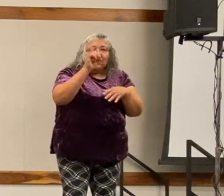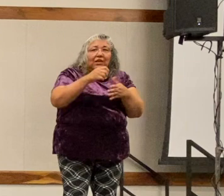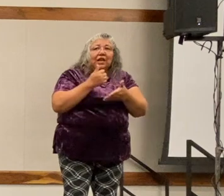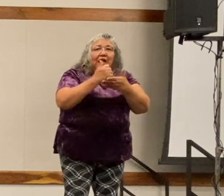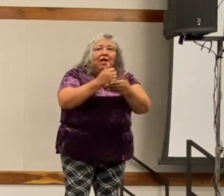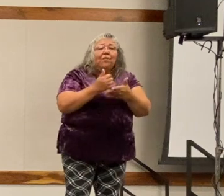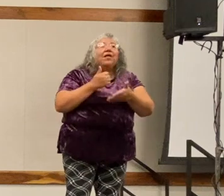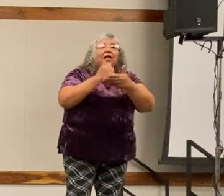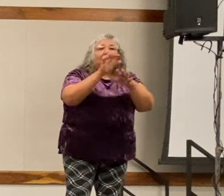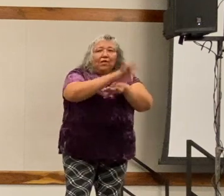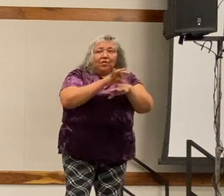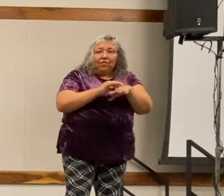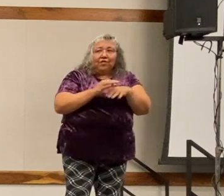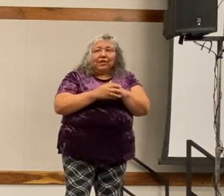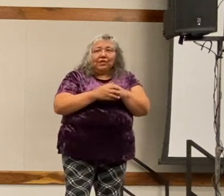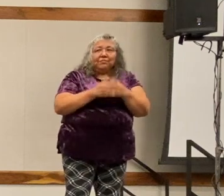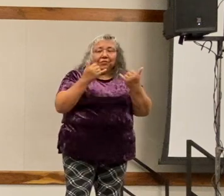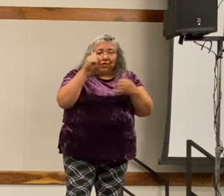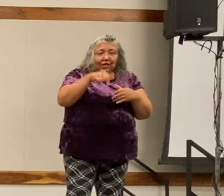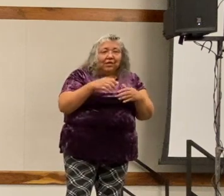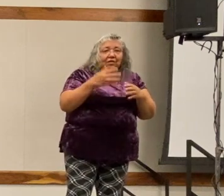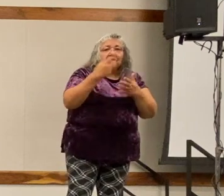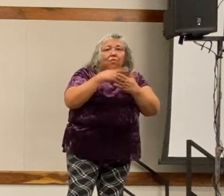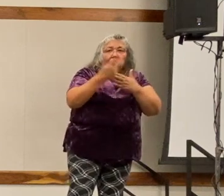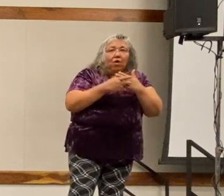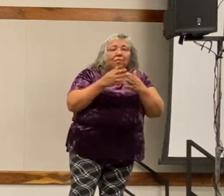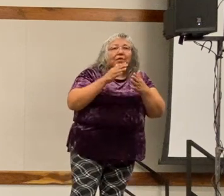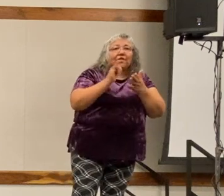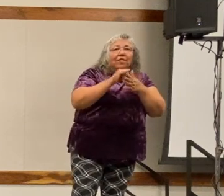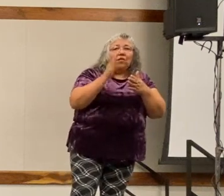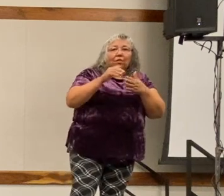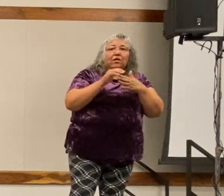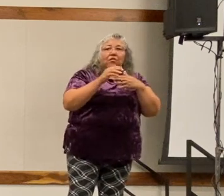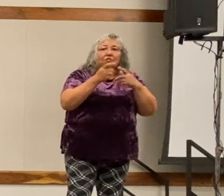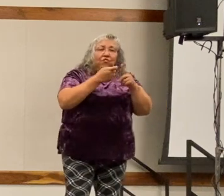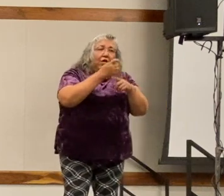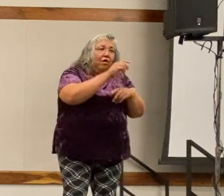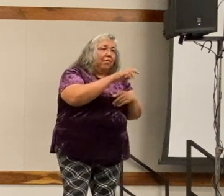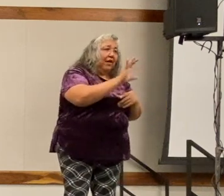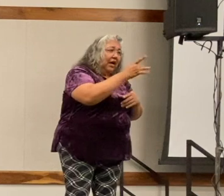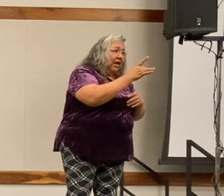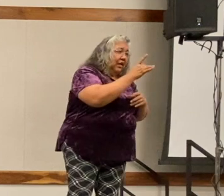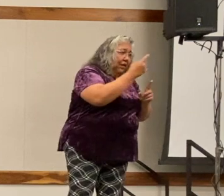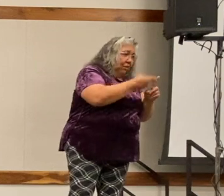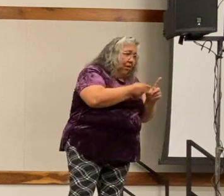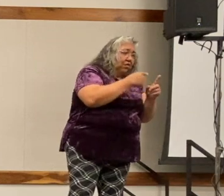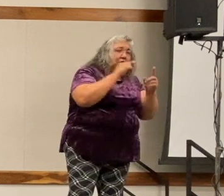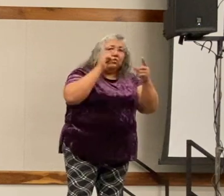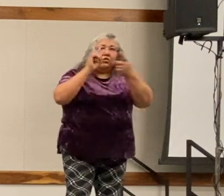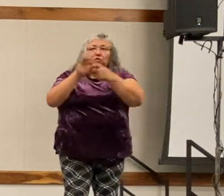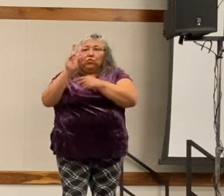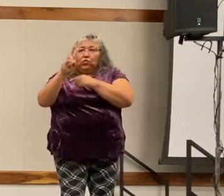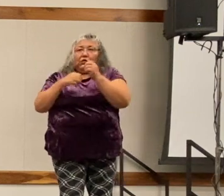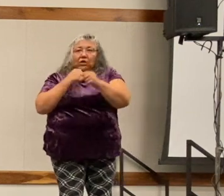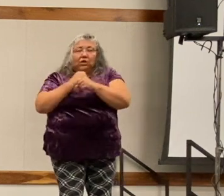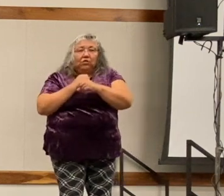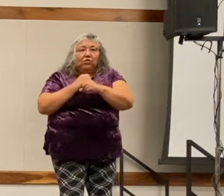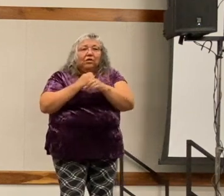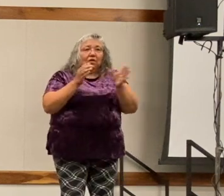help on their feet. Now, this is going to be a program that will last from 18 months to 2 years, right? But in that 18 months to